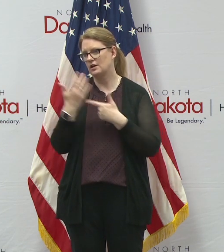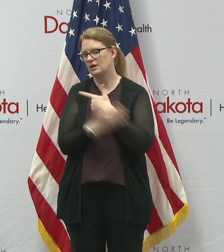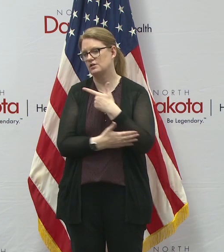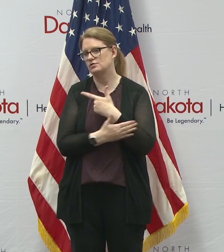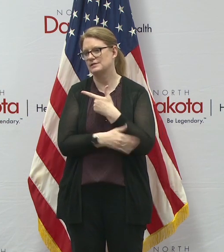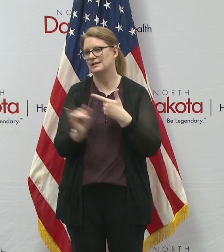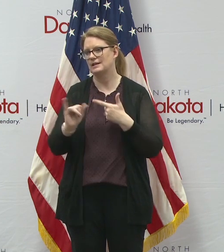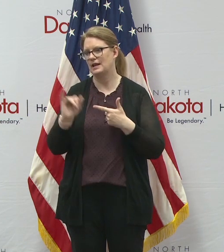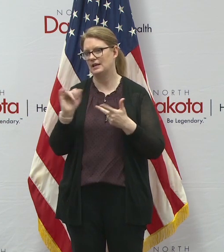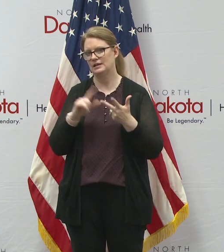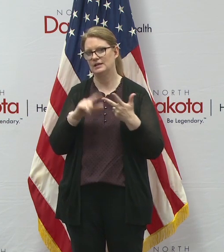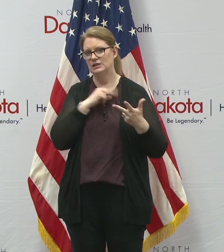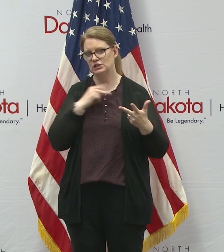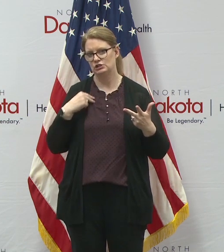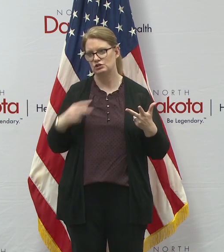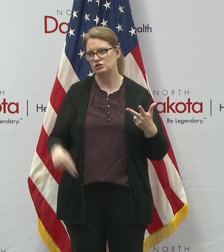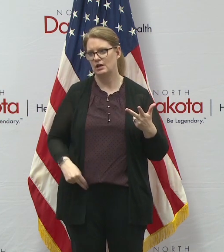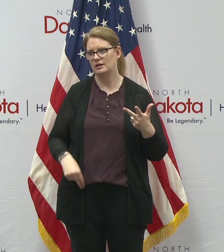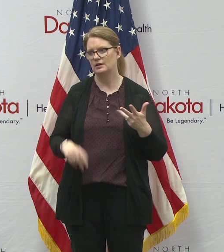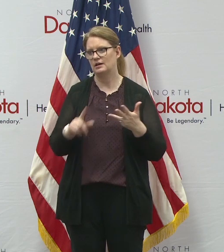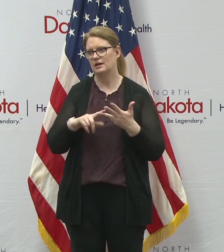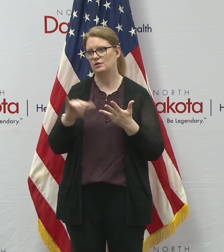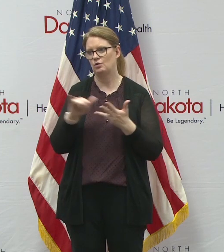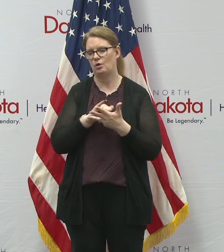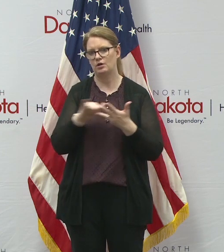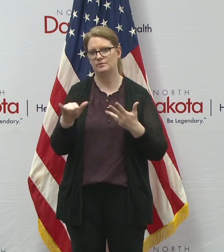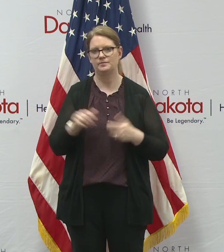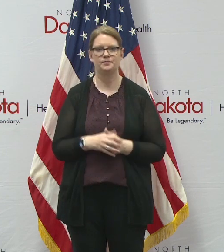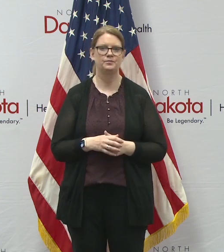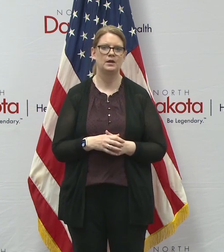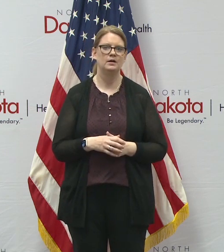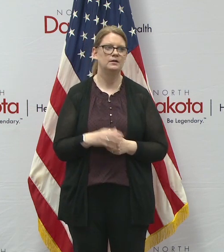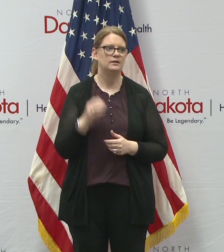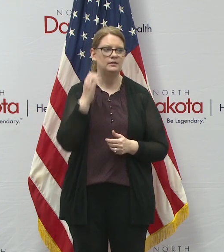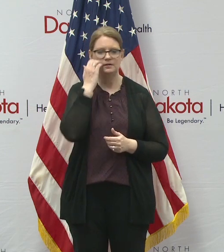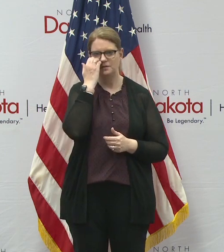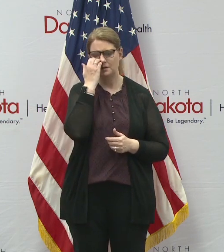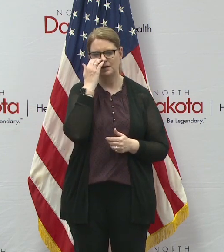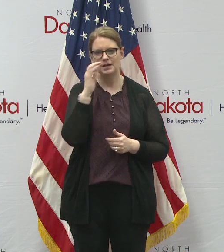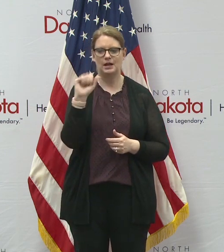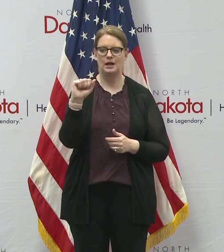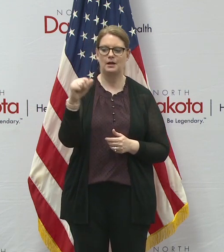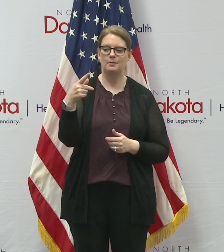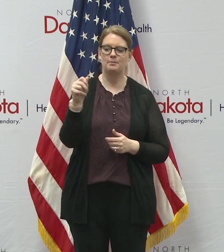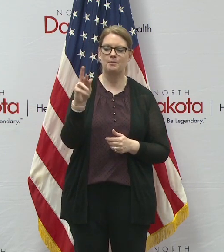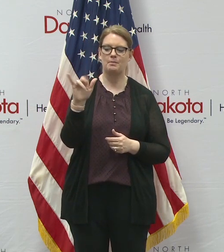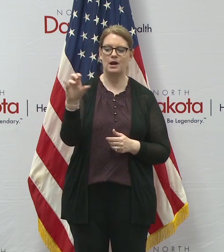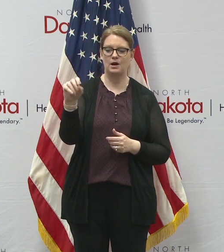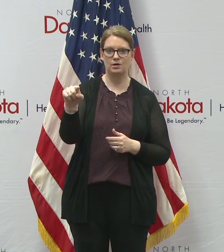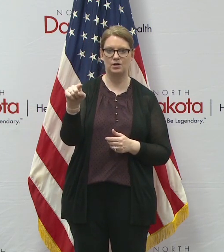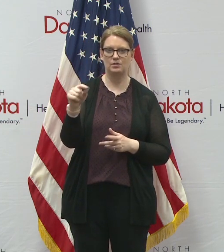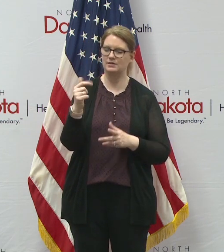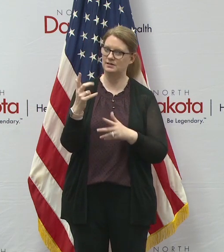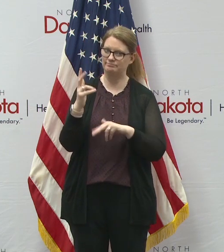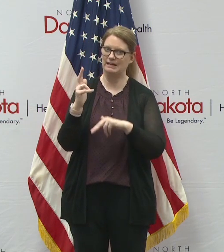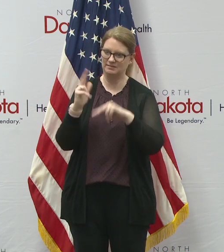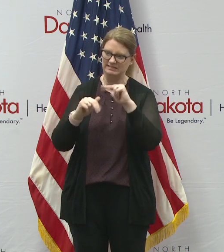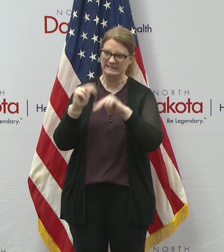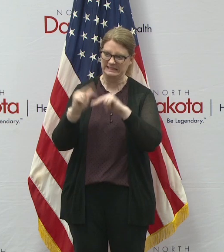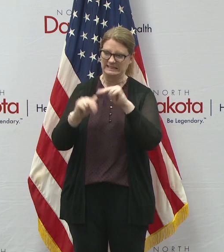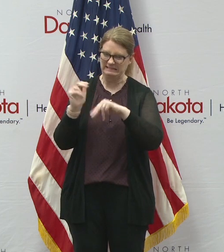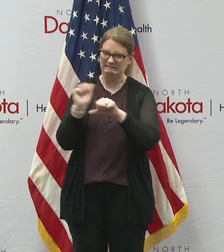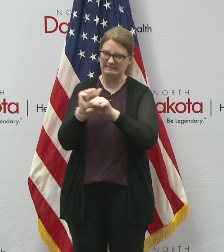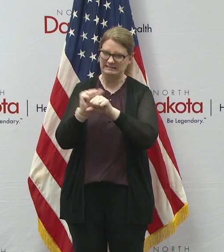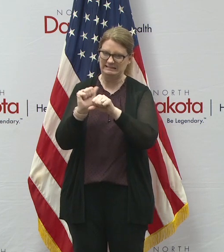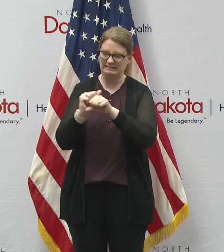China and New York? I know that Appario is running hard. I know